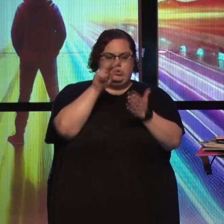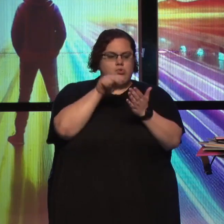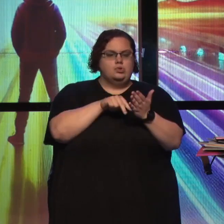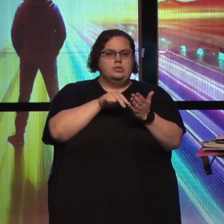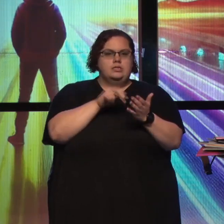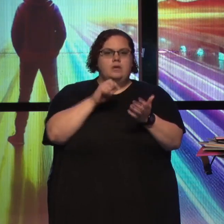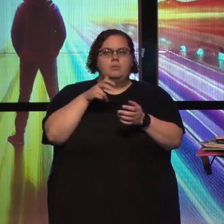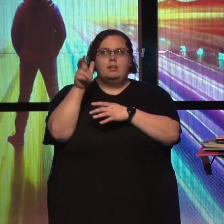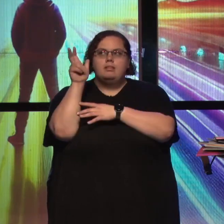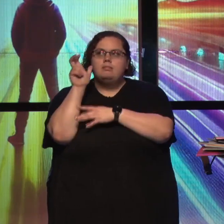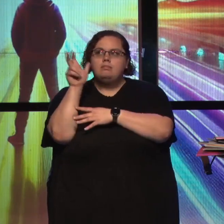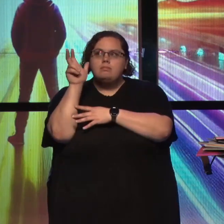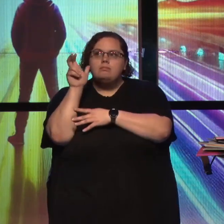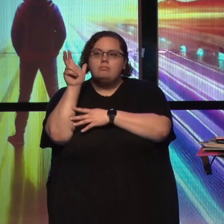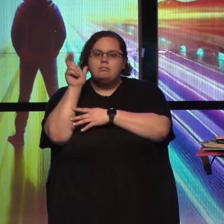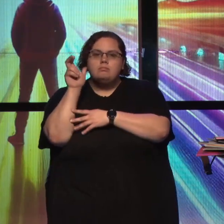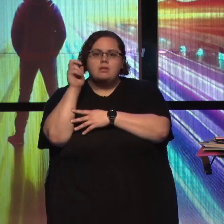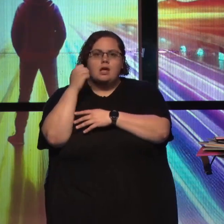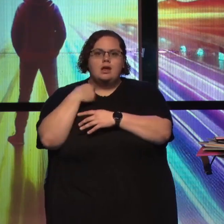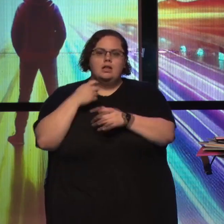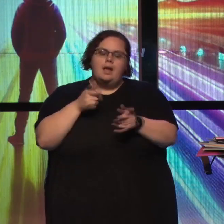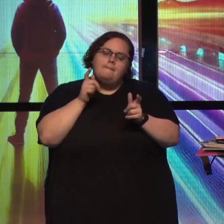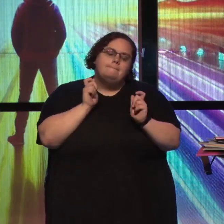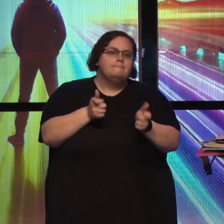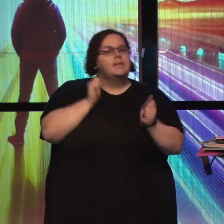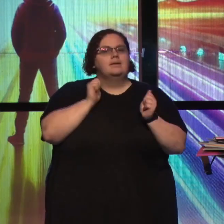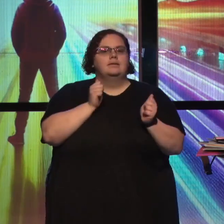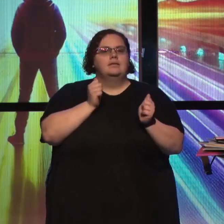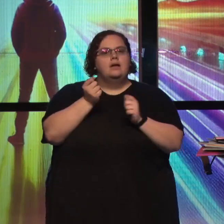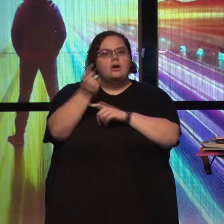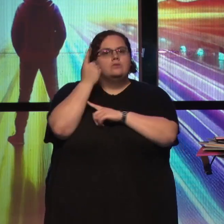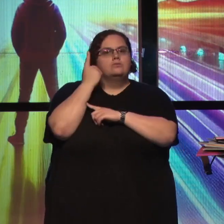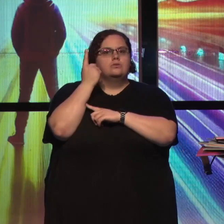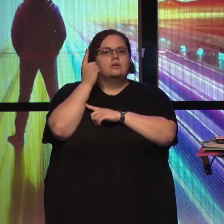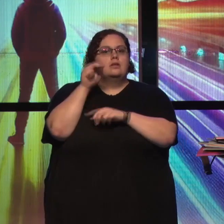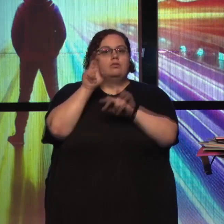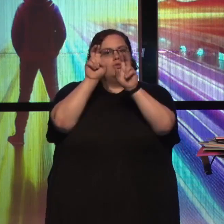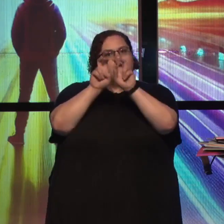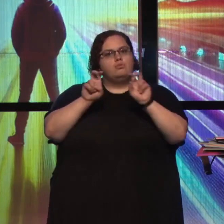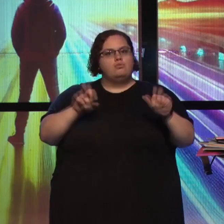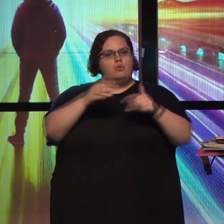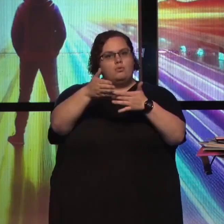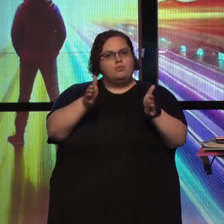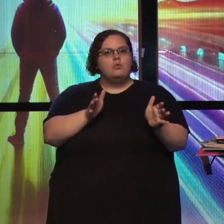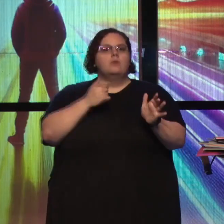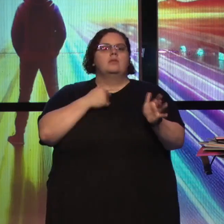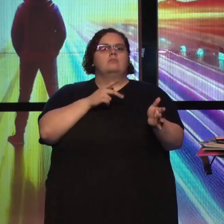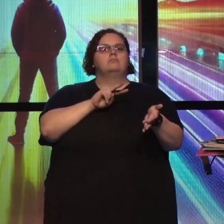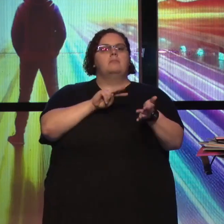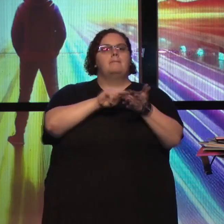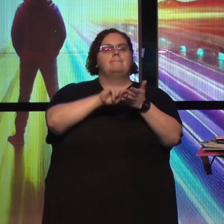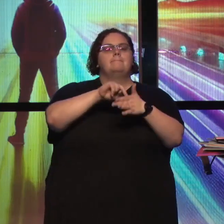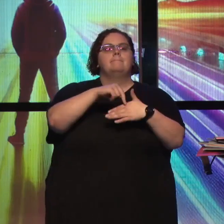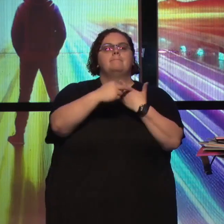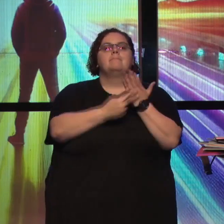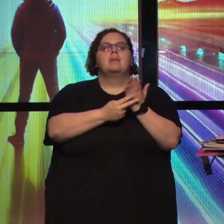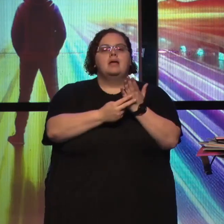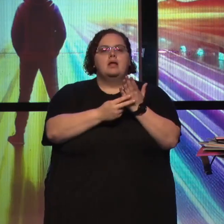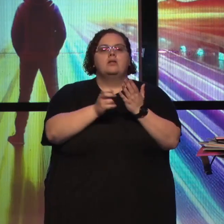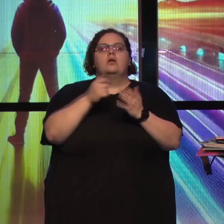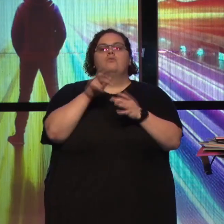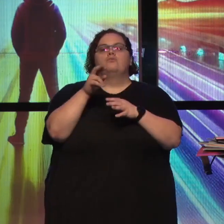listening to this, and they would have immediately understood that the throne room was a parody of the Roman